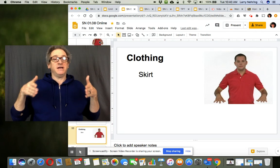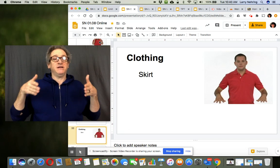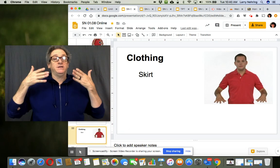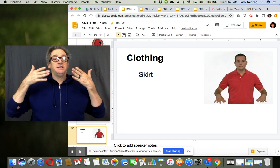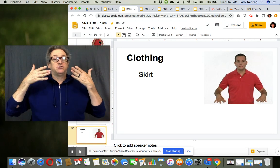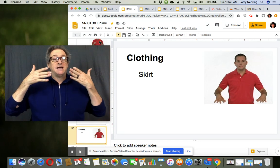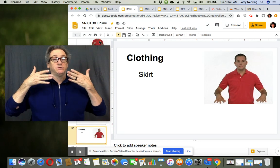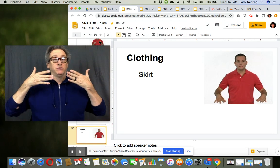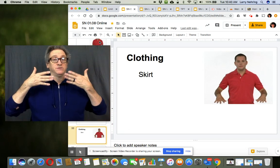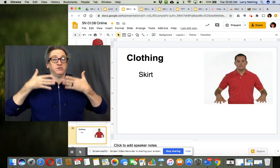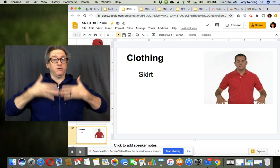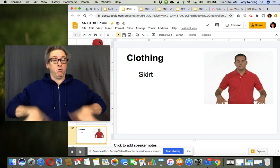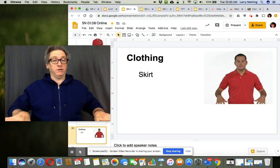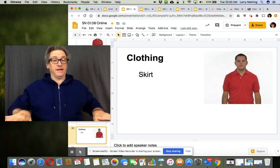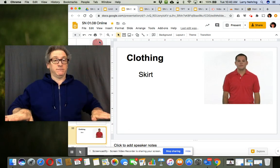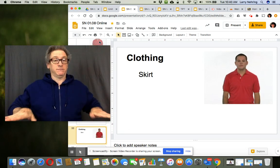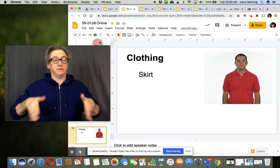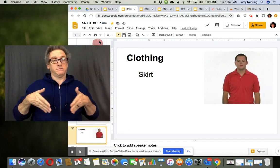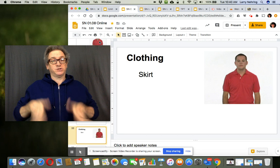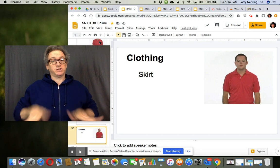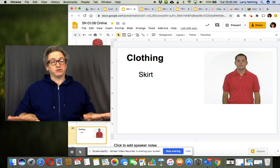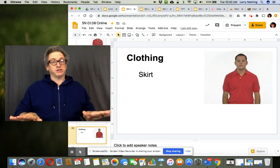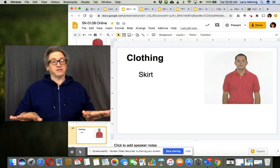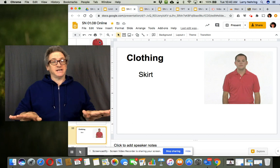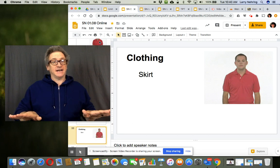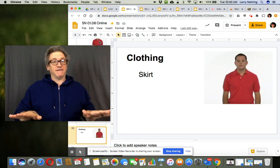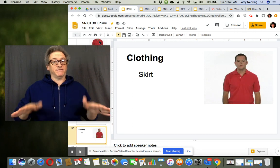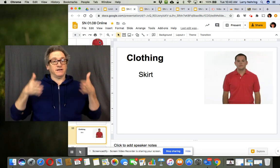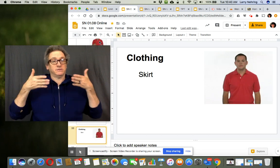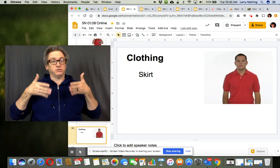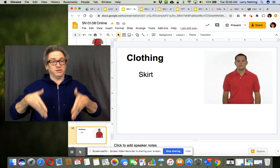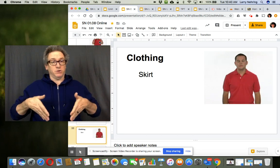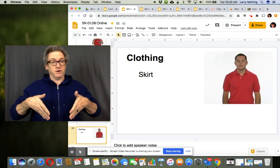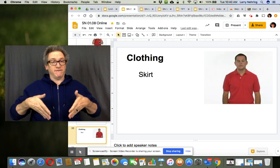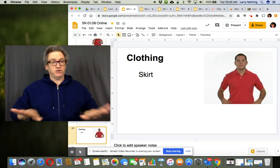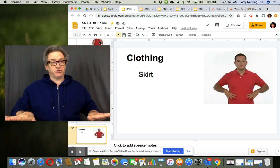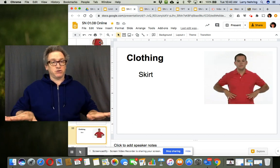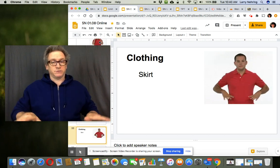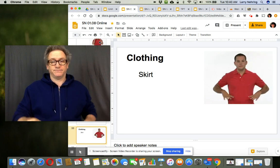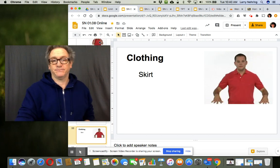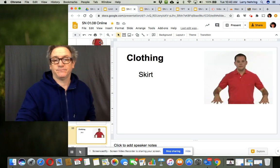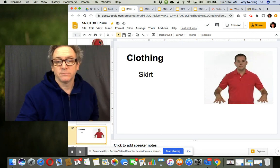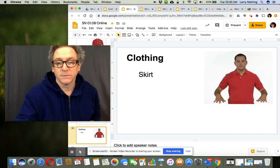So kind of like we did dress, where it comes the whole length. Skirt's just the second half of it, so just the lower half.